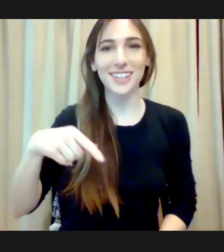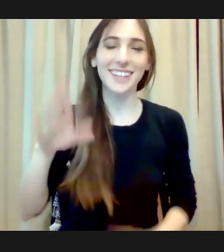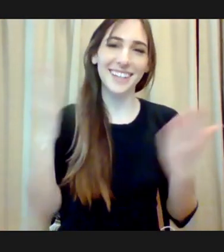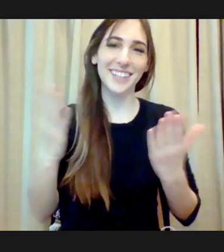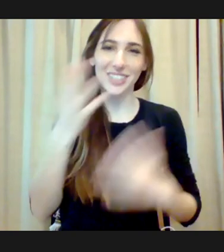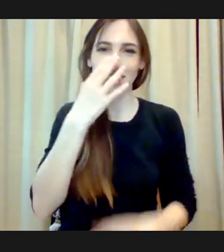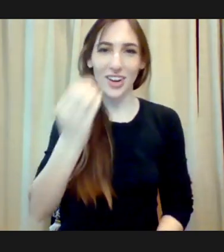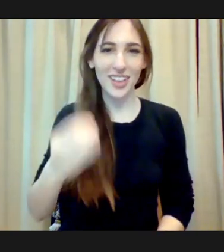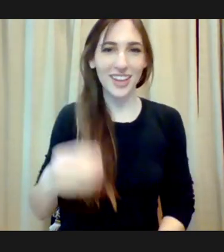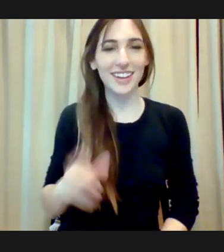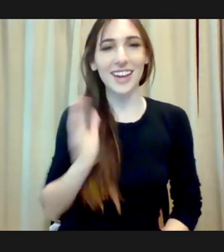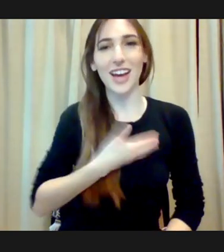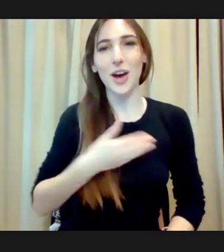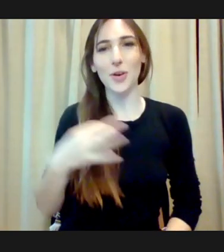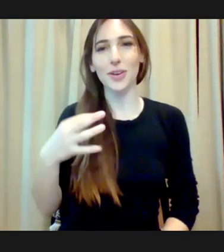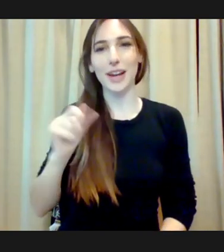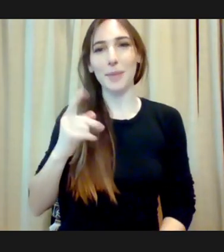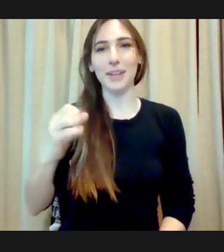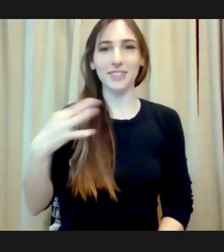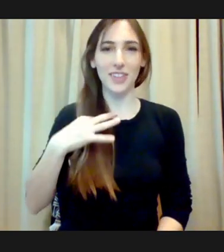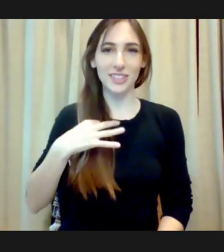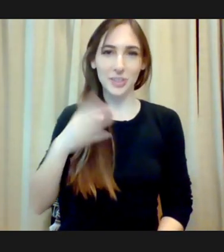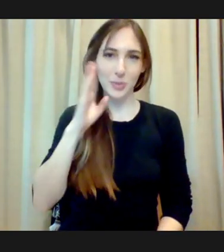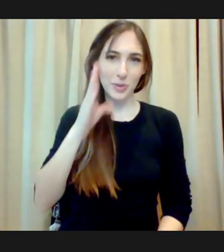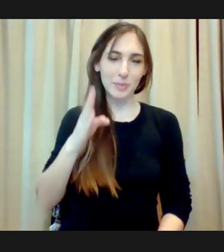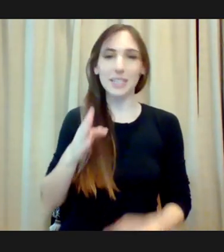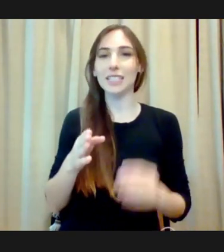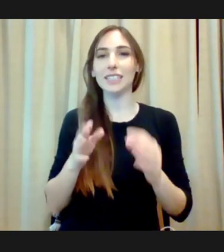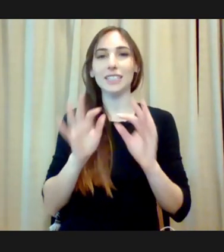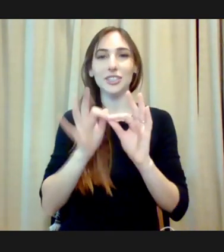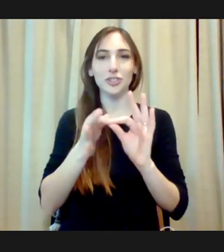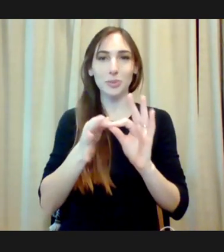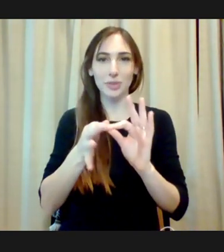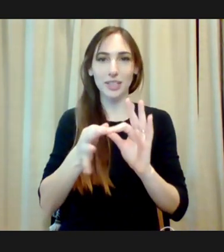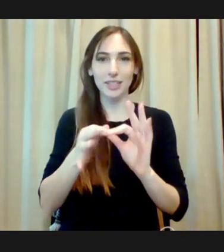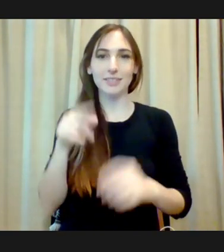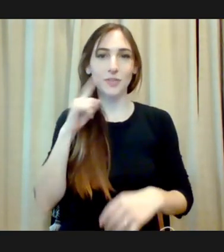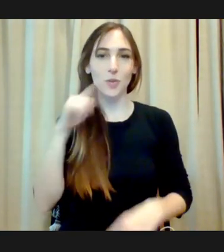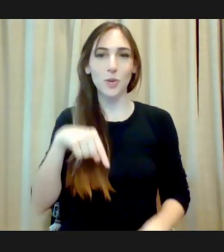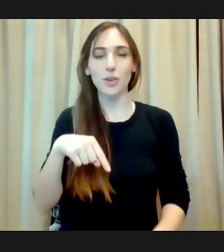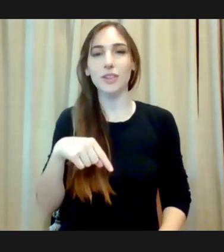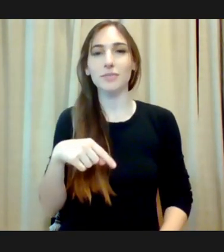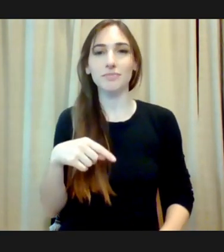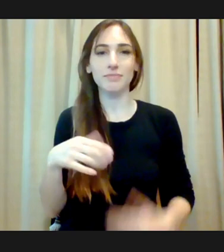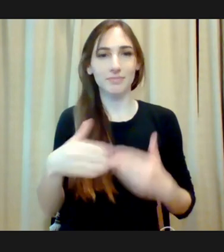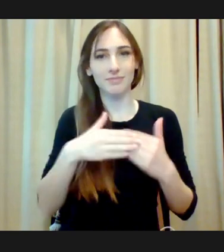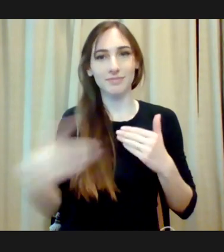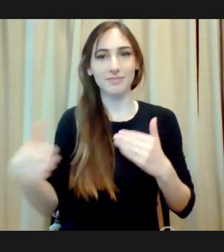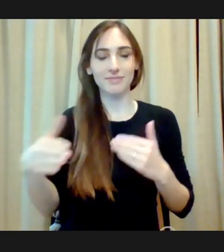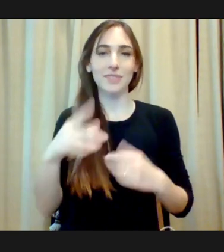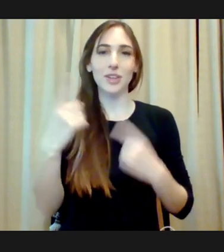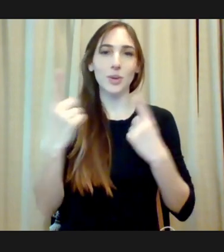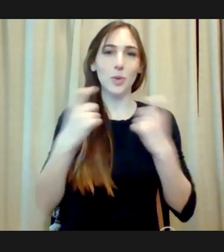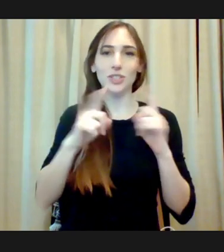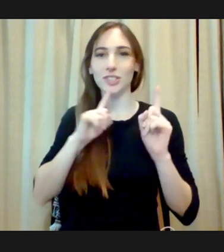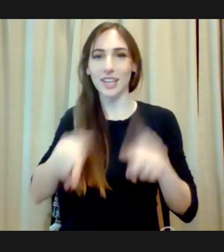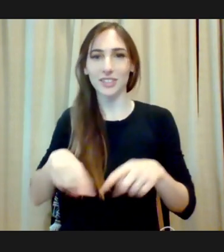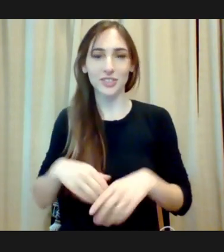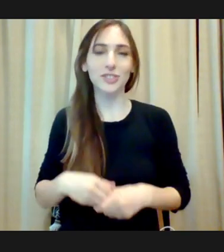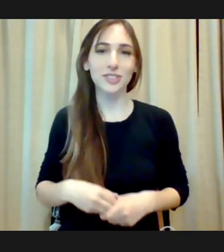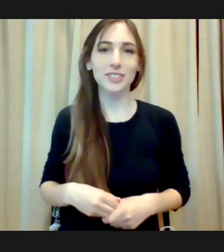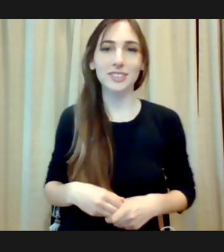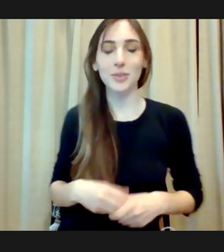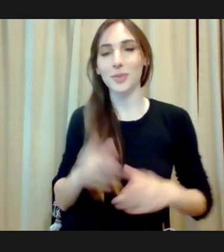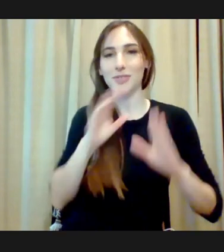Caroline, our Apex volunteer who's going to be doing sign for all of this wonderful Q&A we have with you. What an